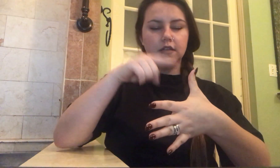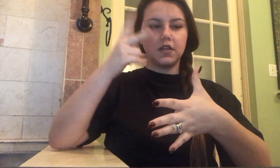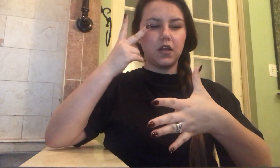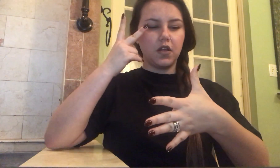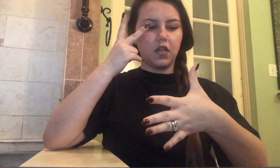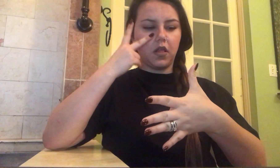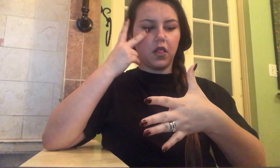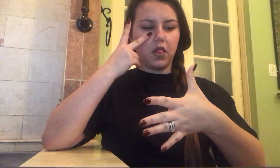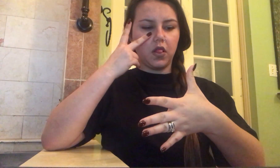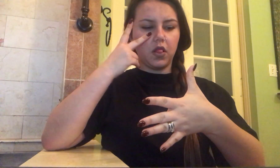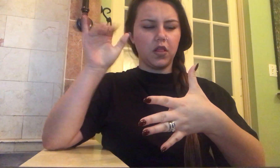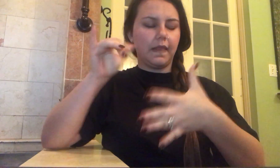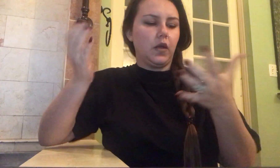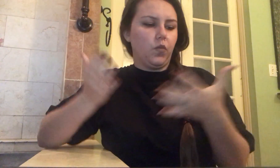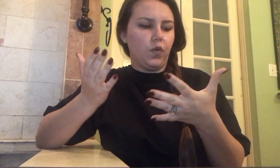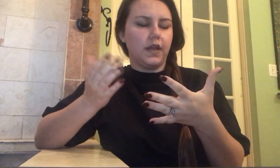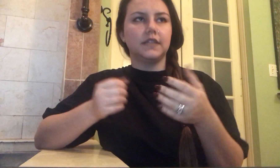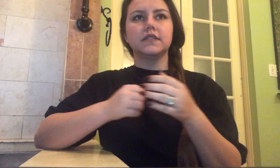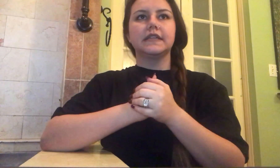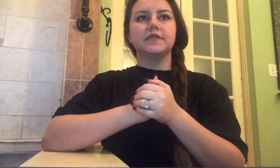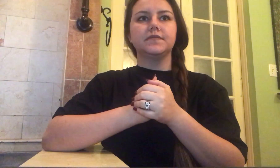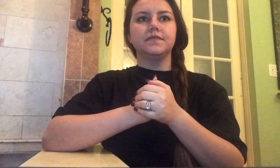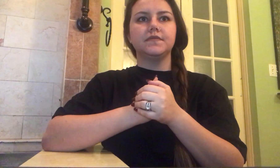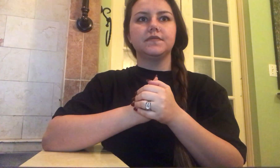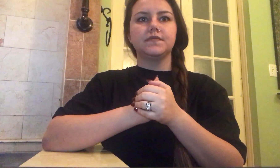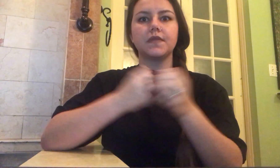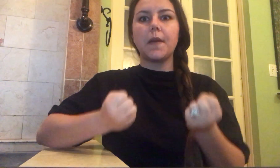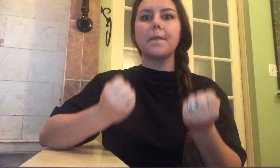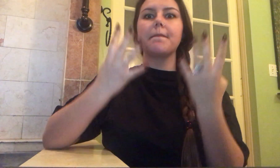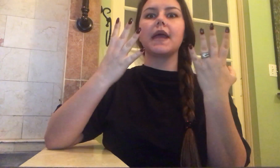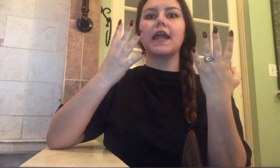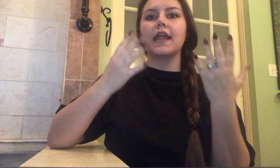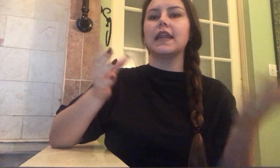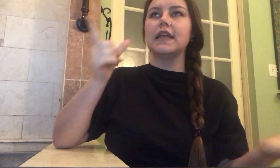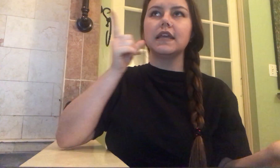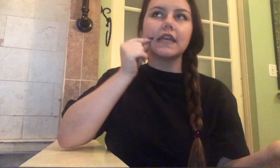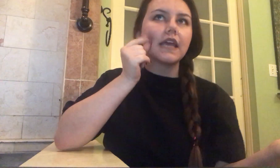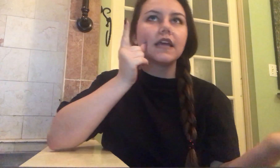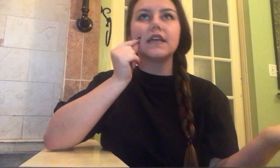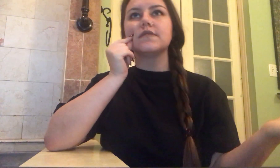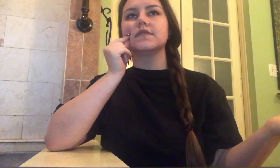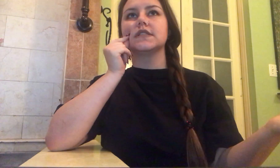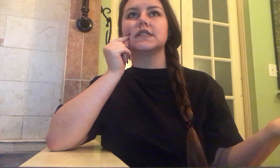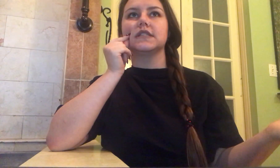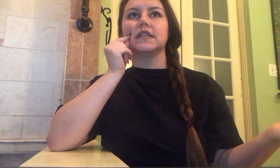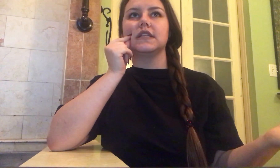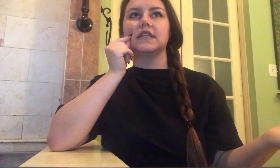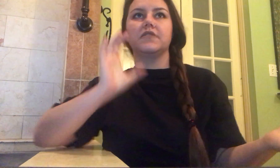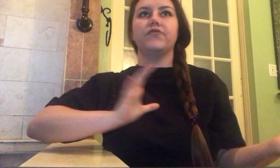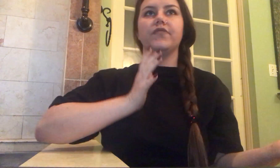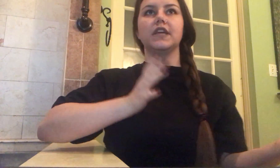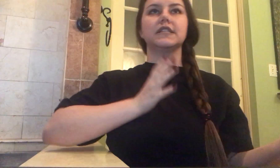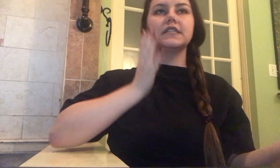when you talk about, like, America, make sure America's okay first, yeah, we need to make sure everybody's has clean water,